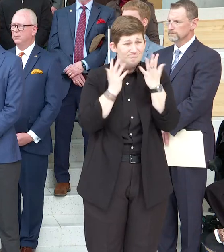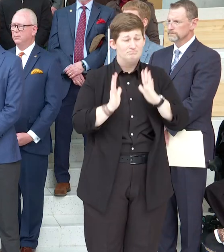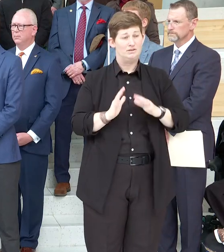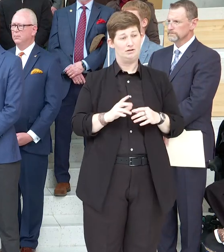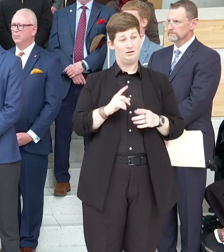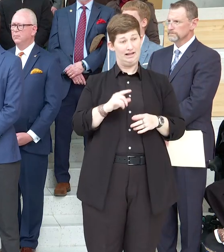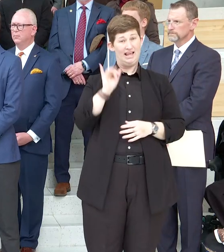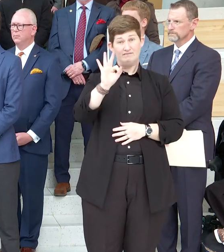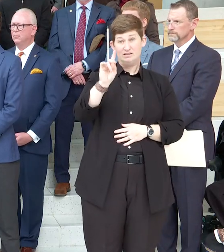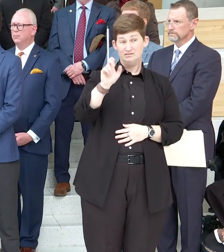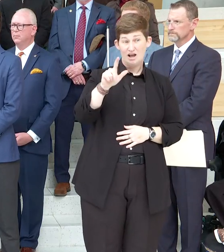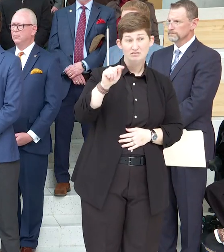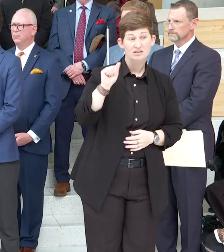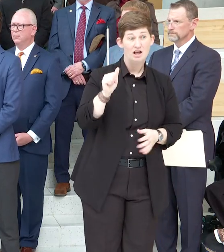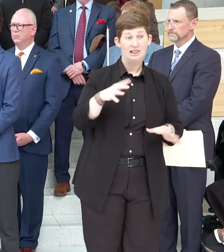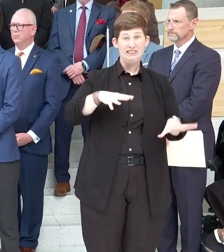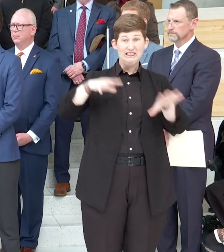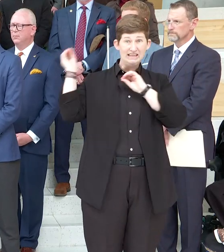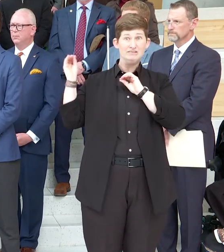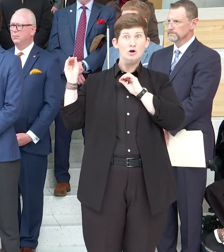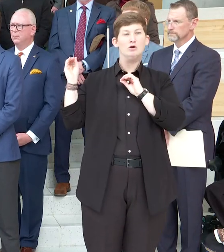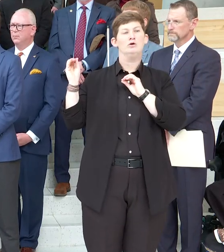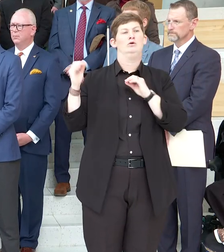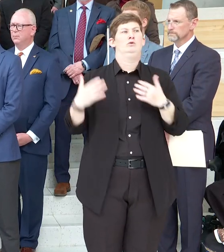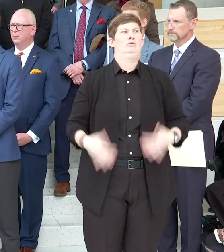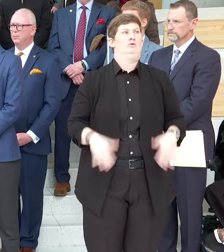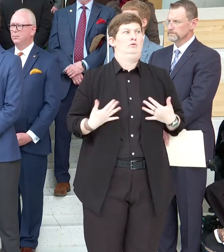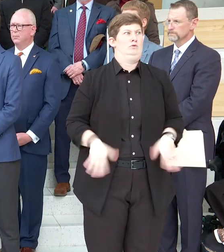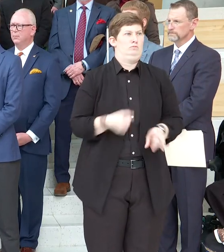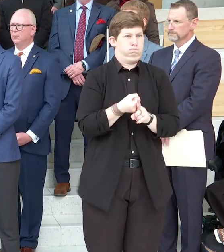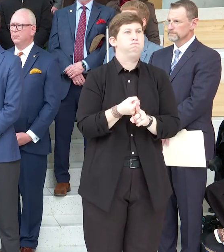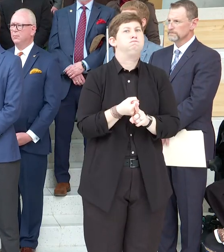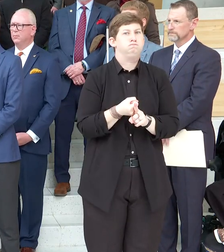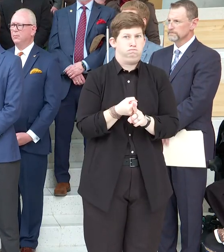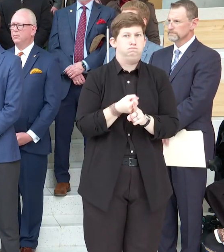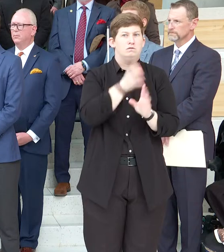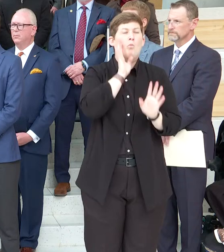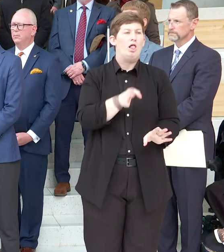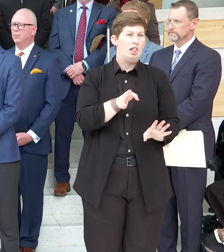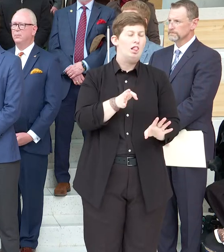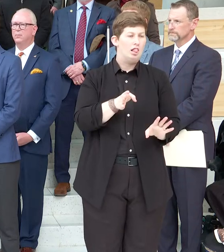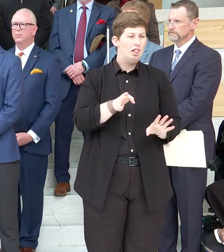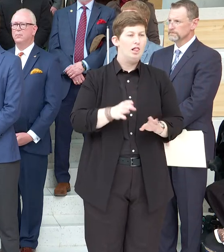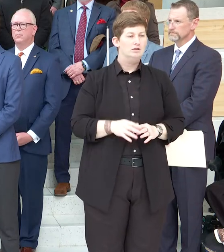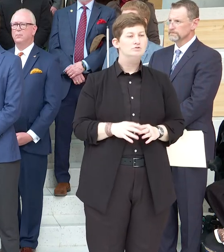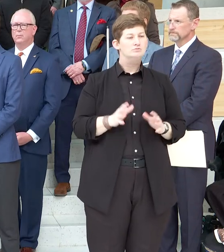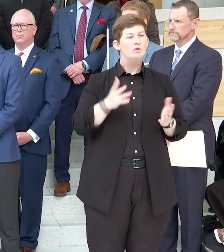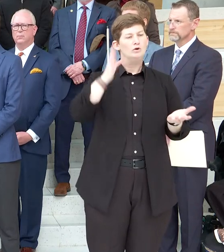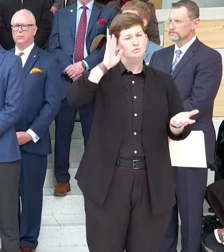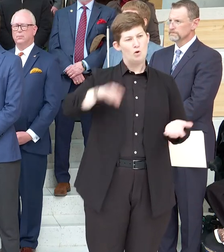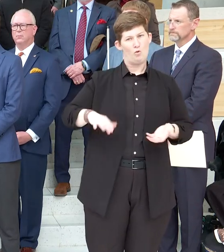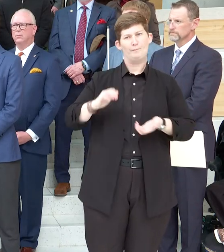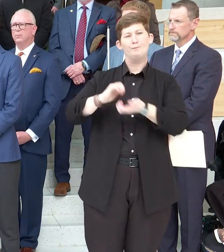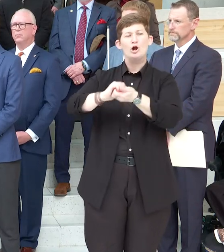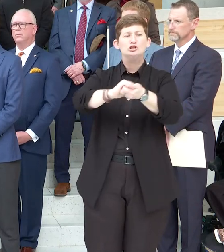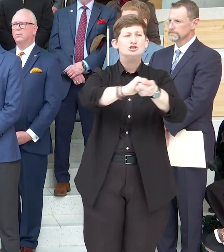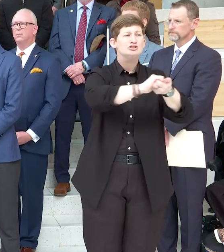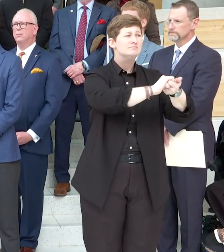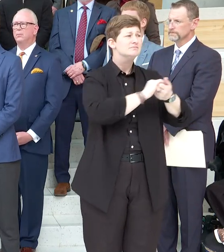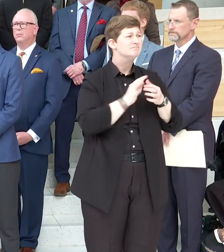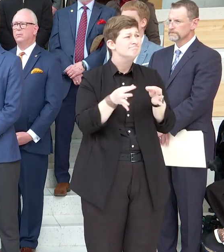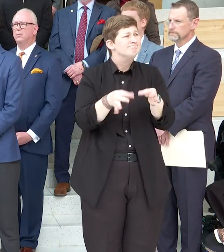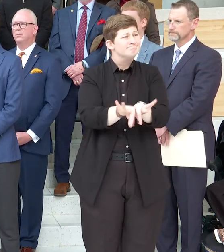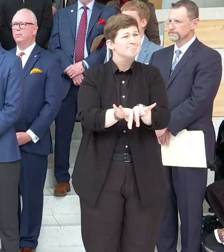leave, we'd be in a world of hurt. I've been reminding people that these are the partnerships that matter and the partnerships that work, and that's not the spirit of partnership that